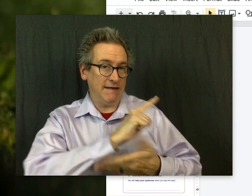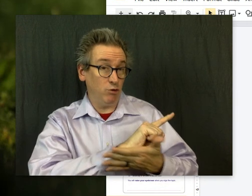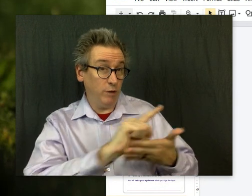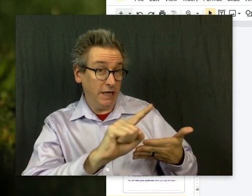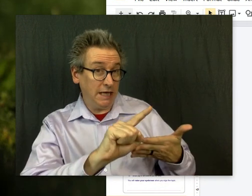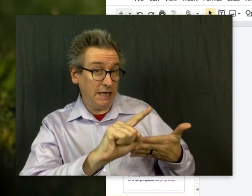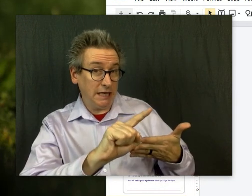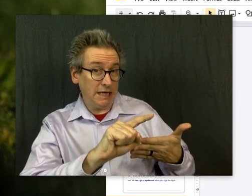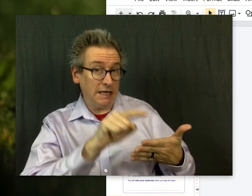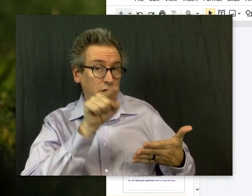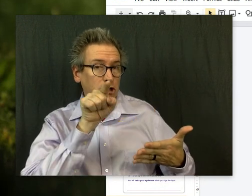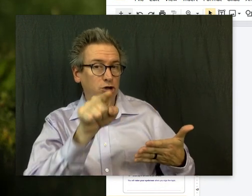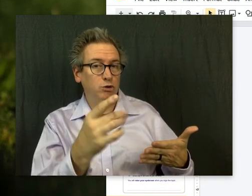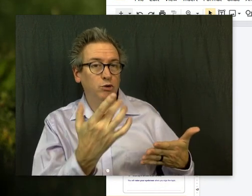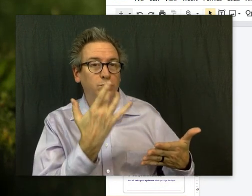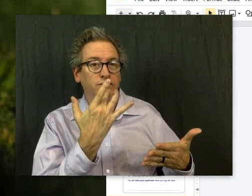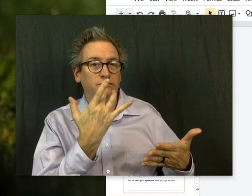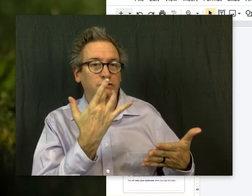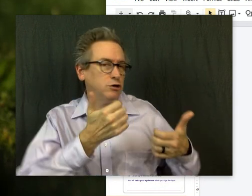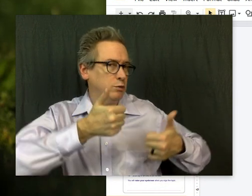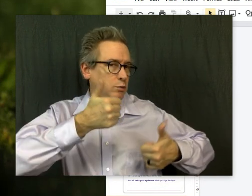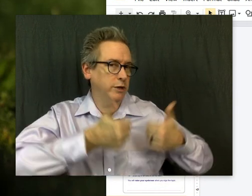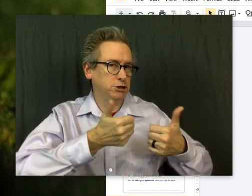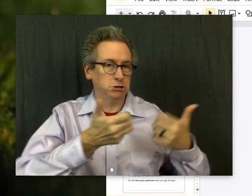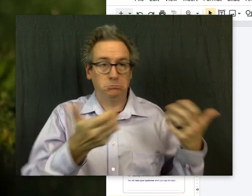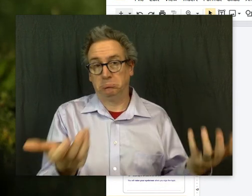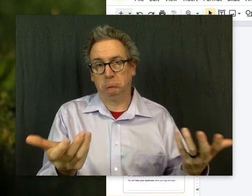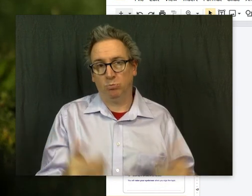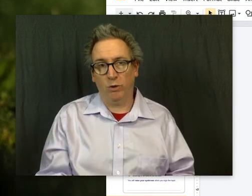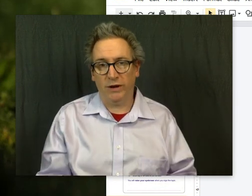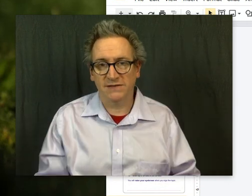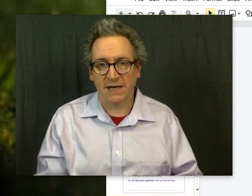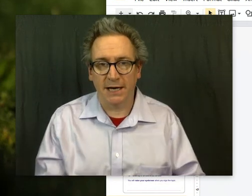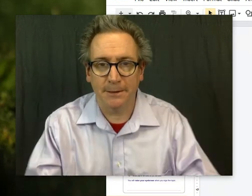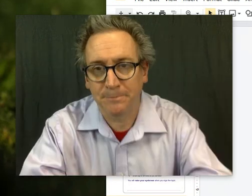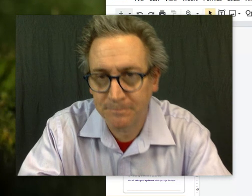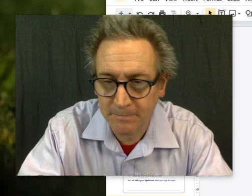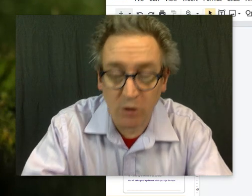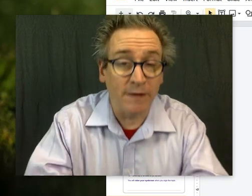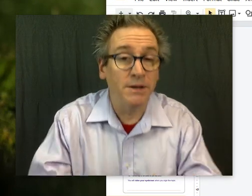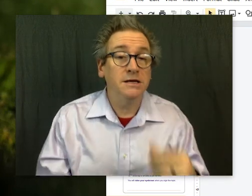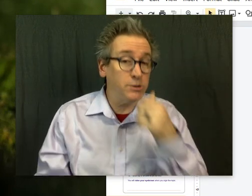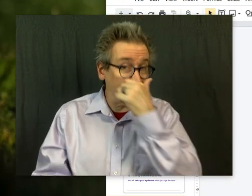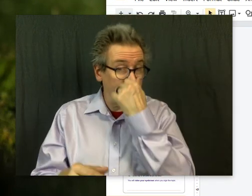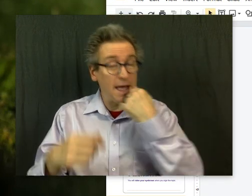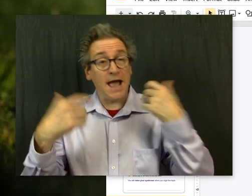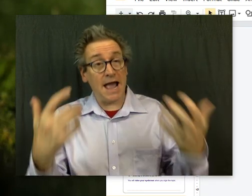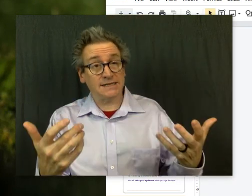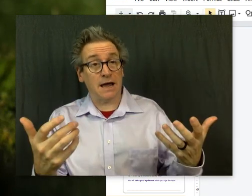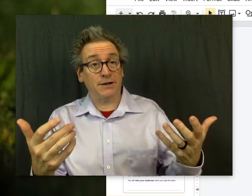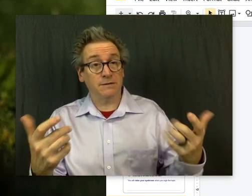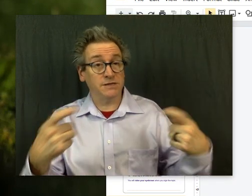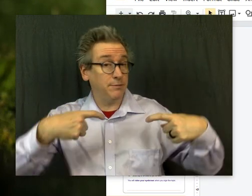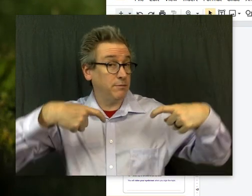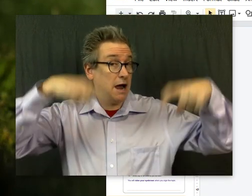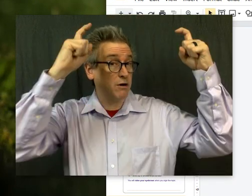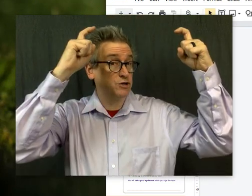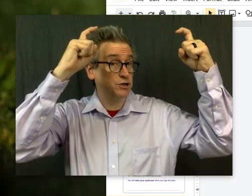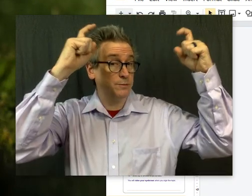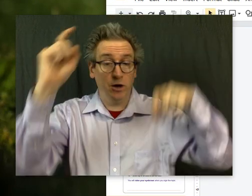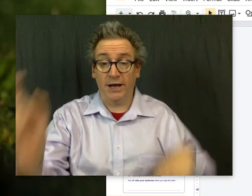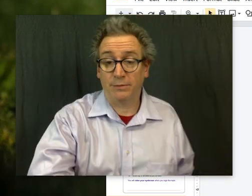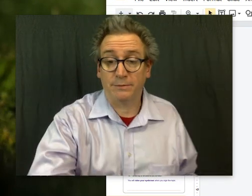day of the week, you prefer which? One way of saying it. Okay. So again, as the topic comes up,